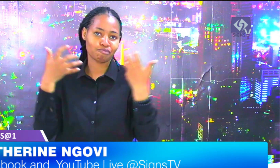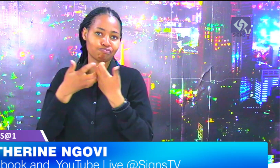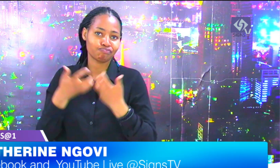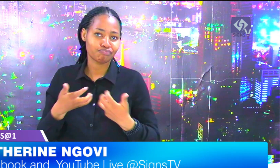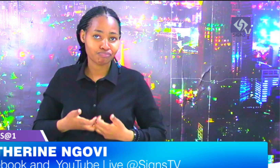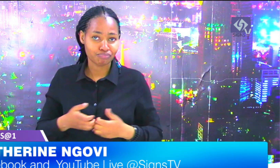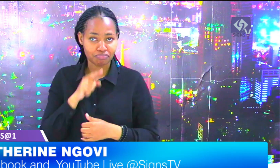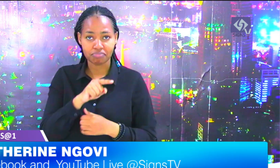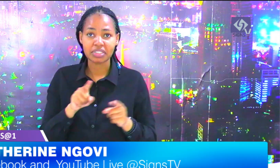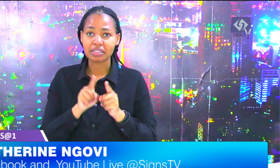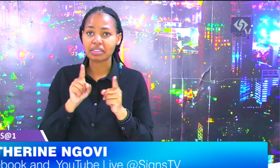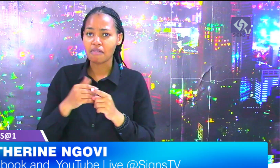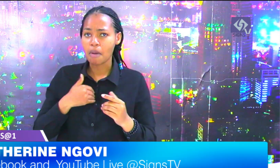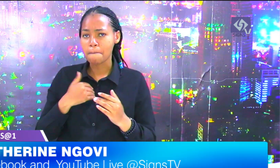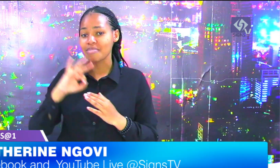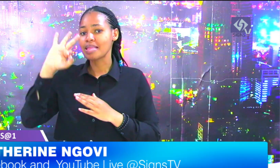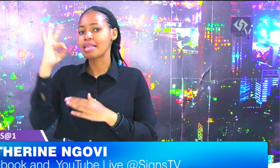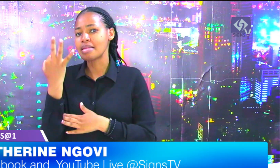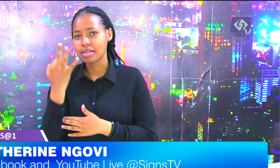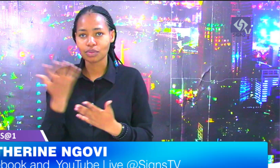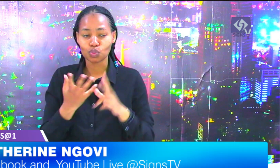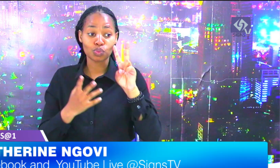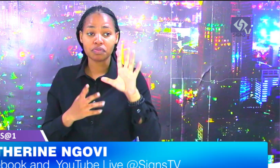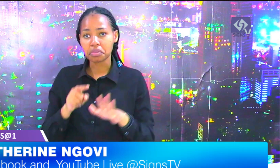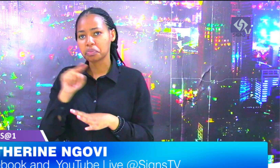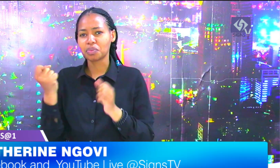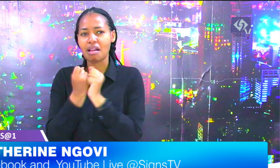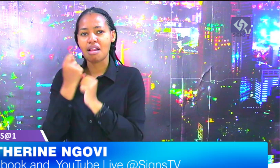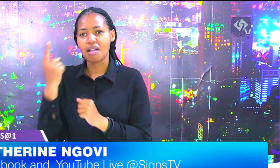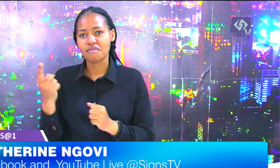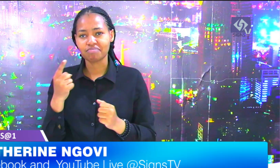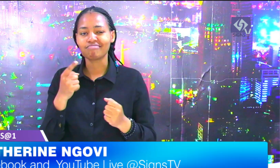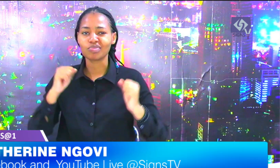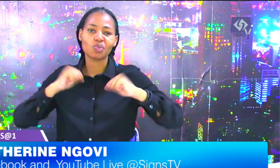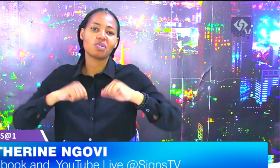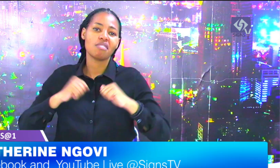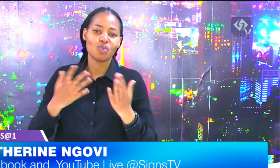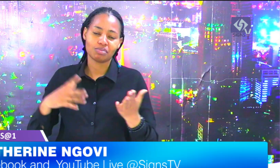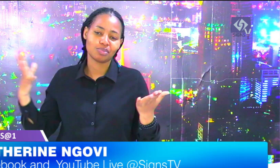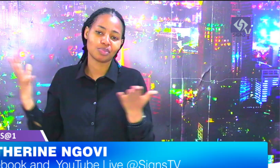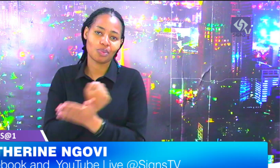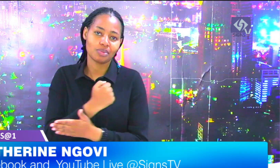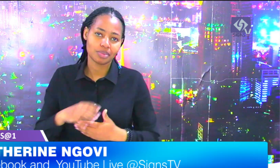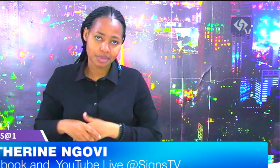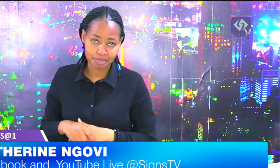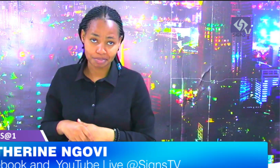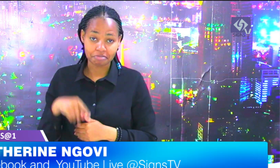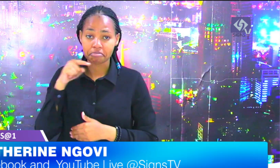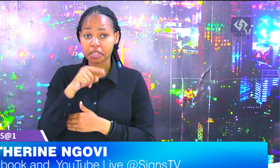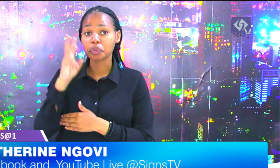Is good. We have been really working on it, and I'm happy that it is now working for us. You know,